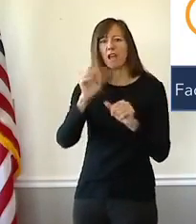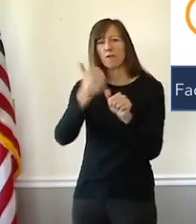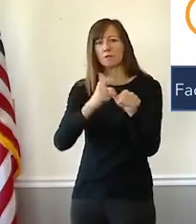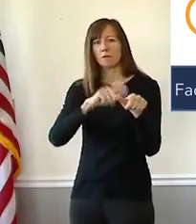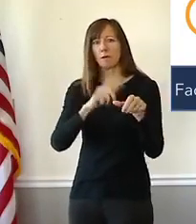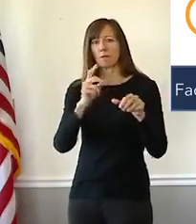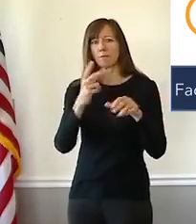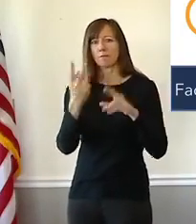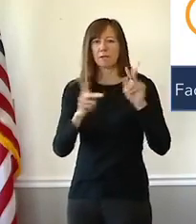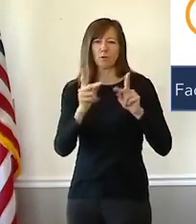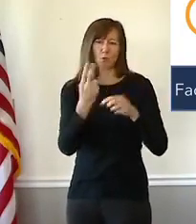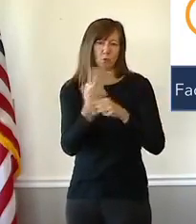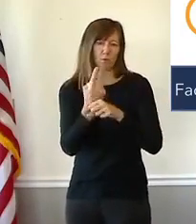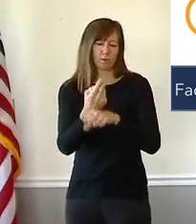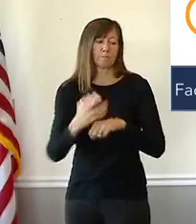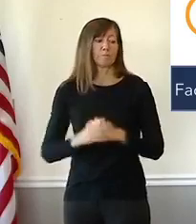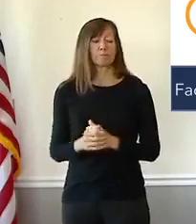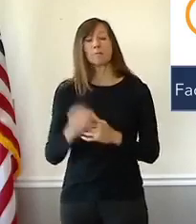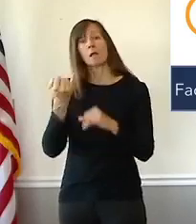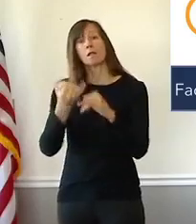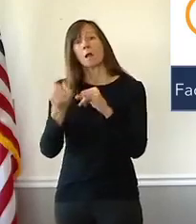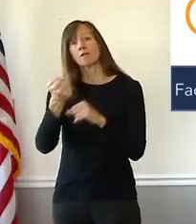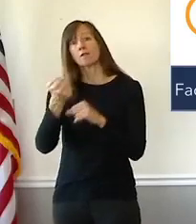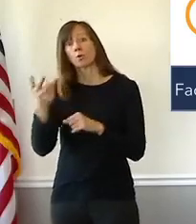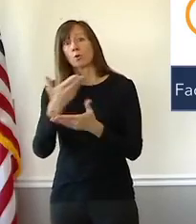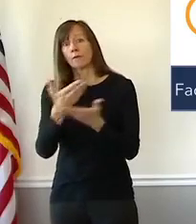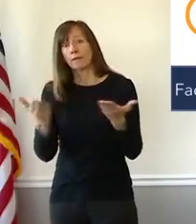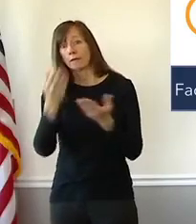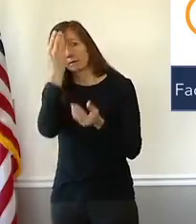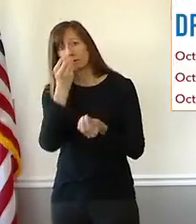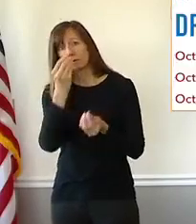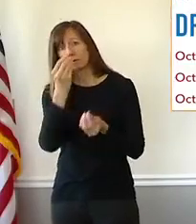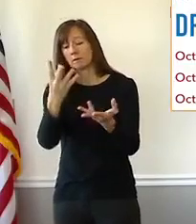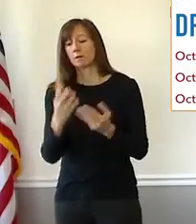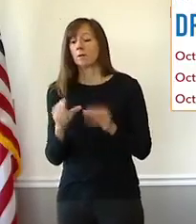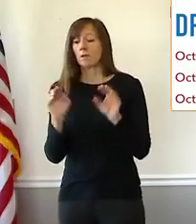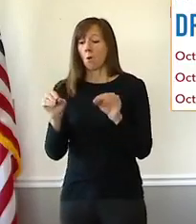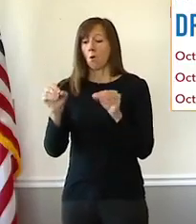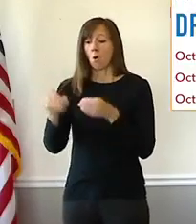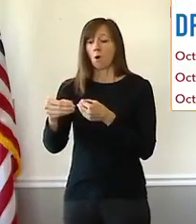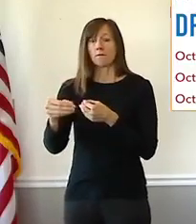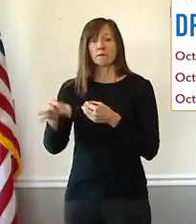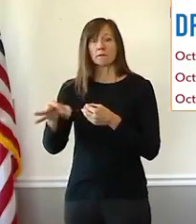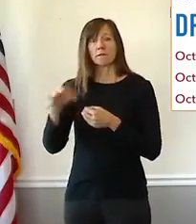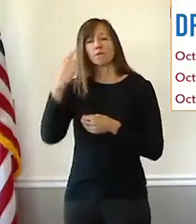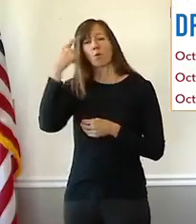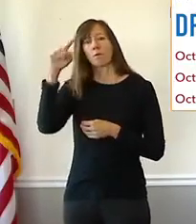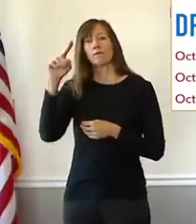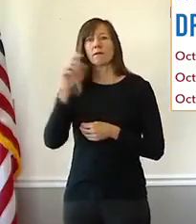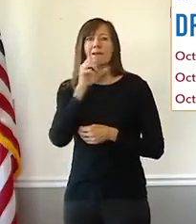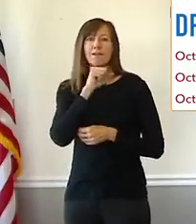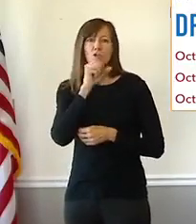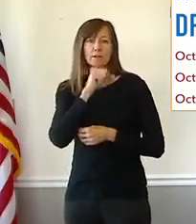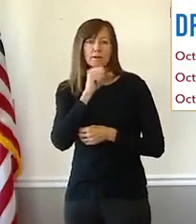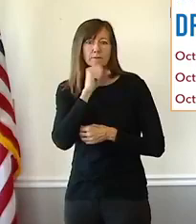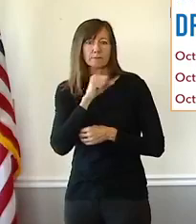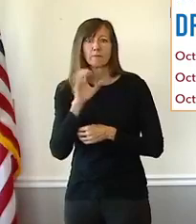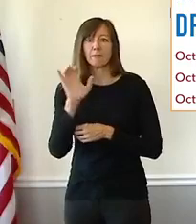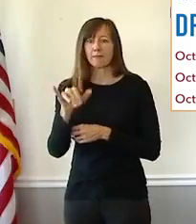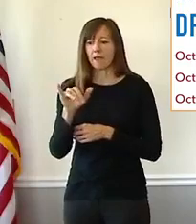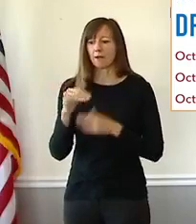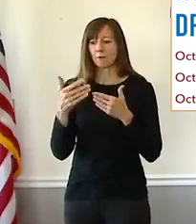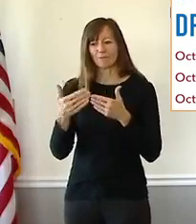Last couple of things I want to mention to you. Our Office for the Aging continues to be as innovative and creative as possible. If you are a bingo